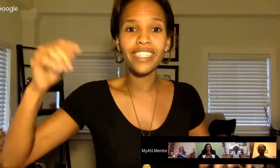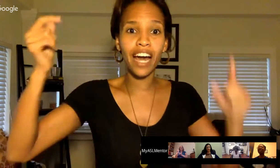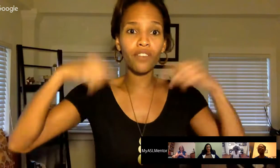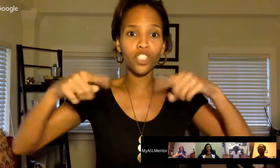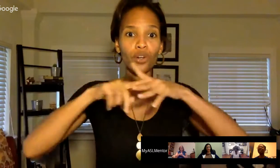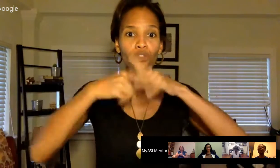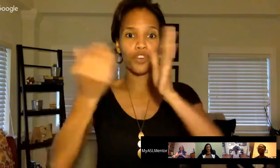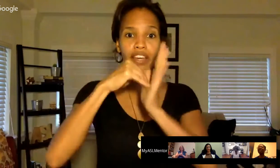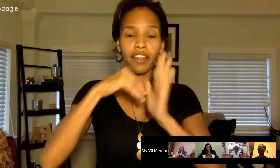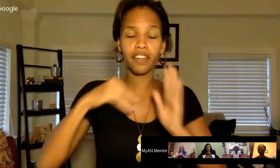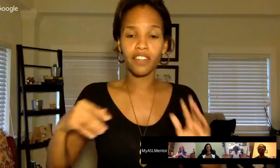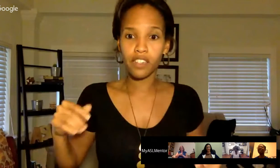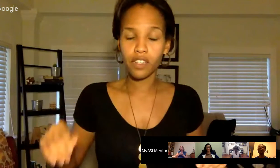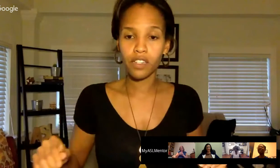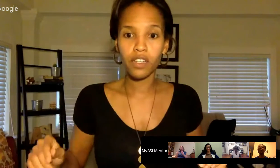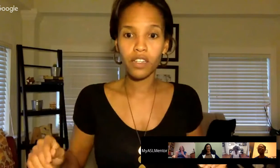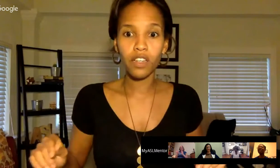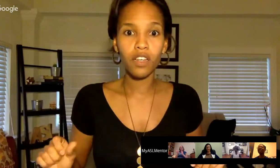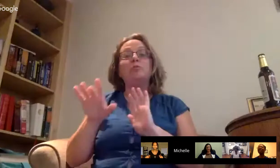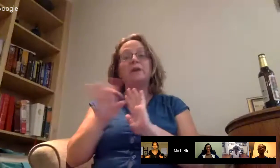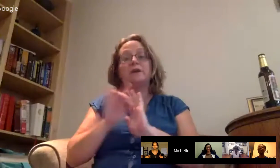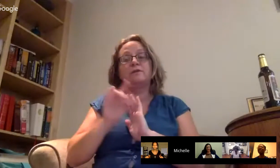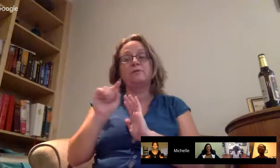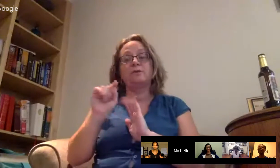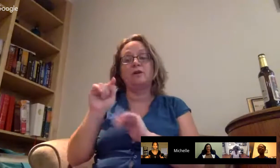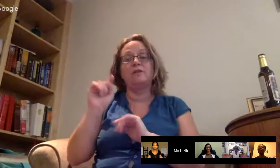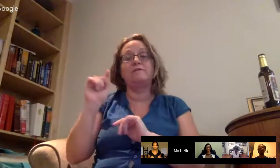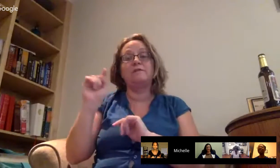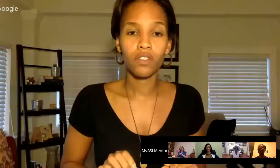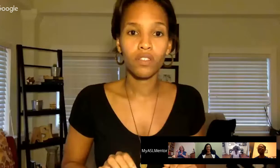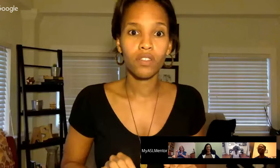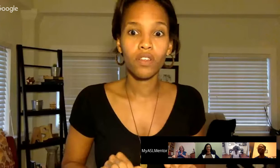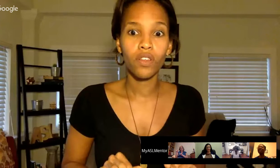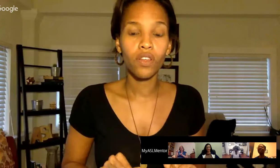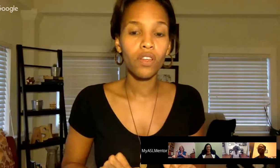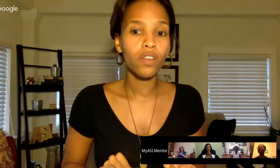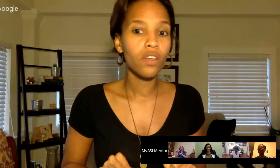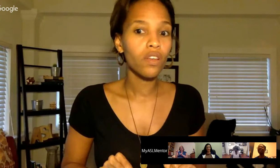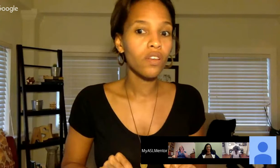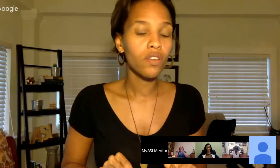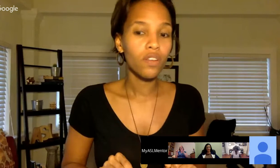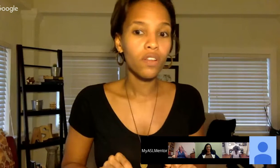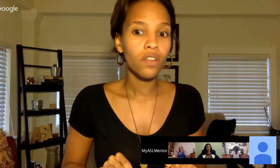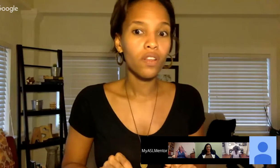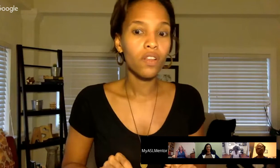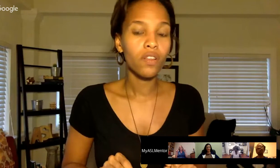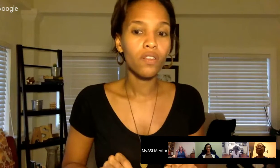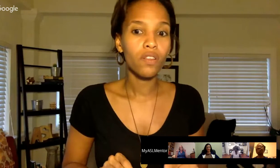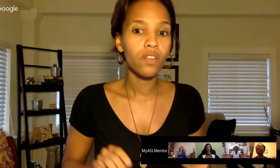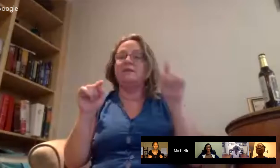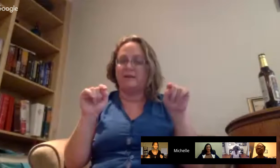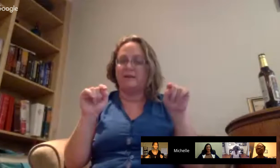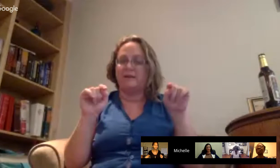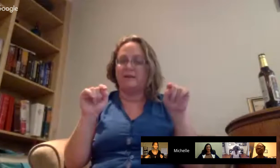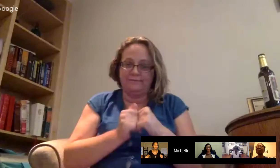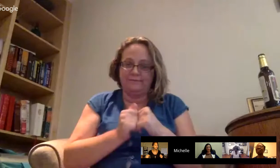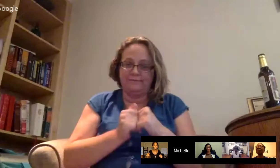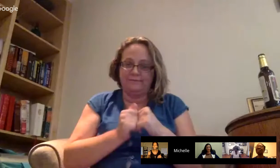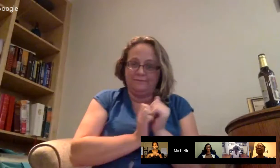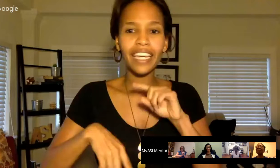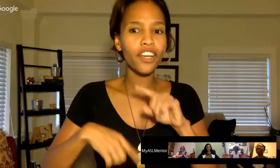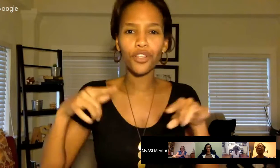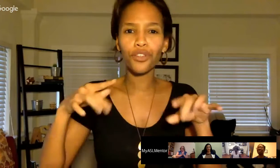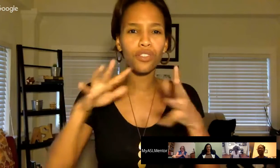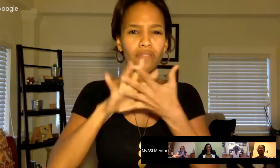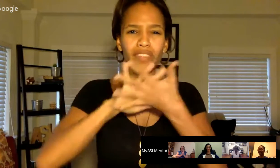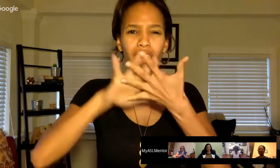volume was down. Start over again. If you pick the wrong VP, you may not...